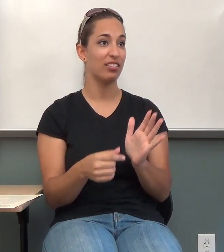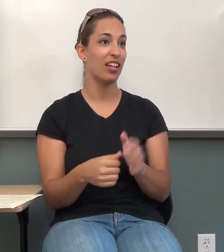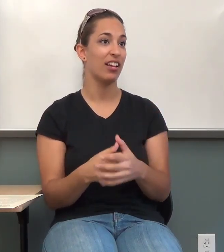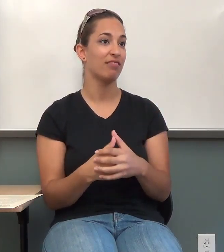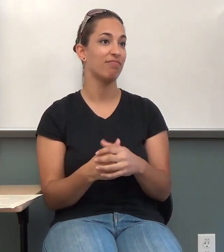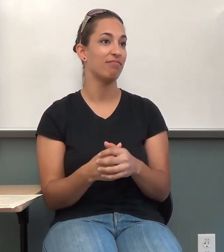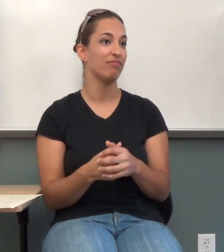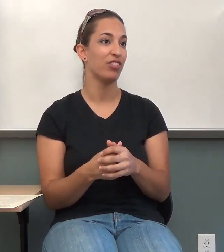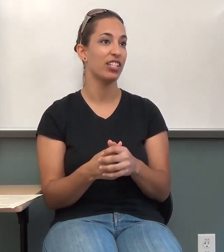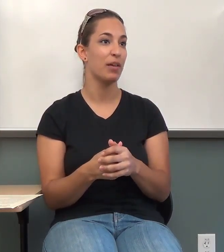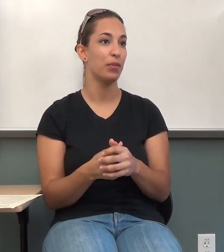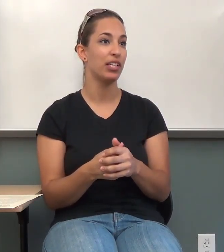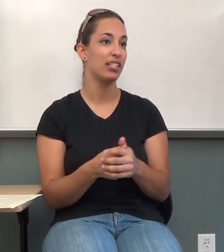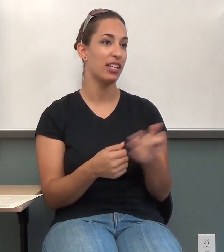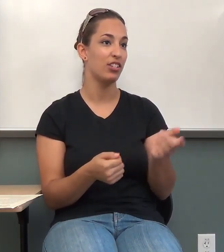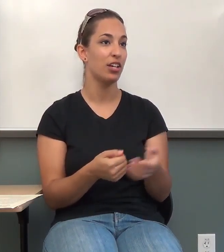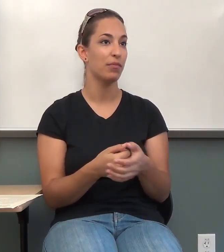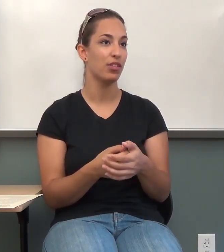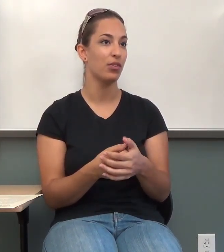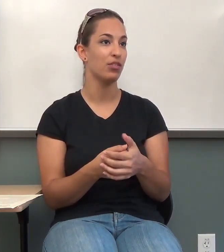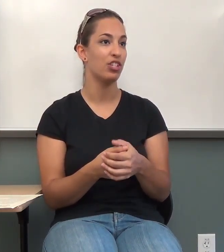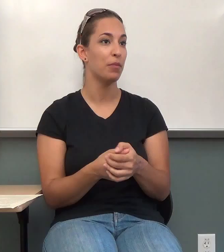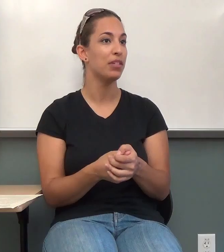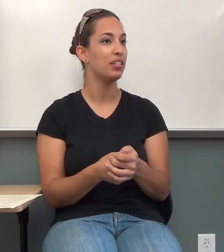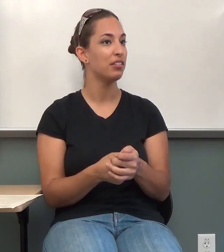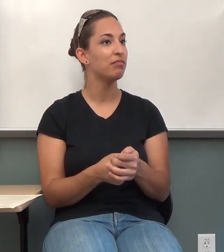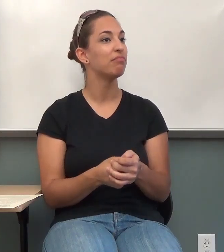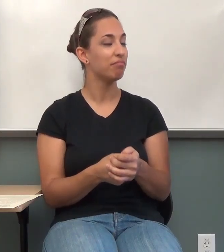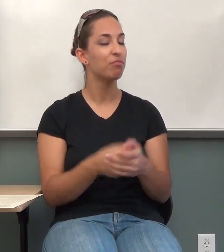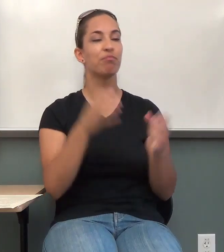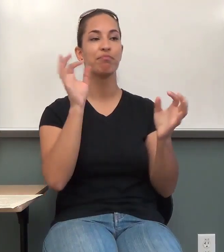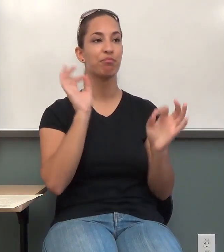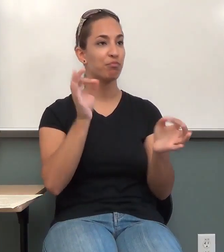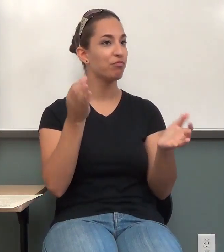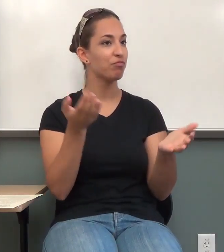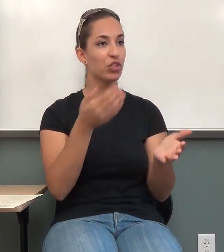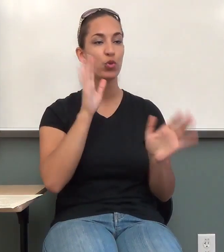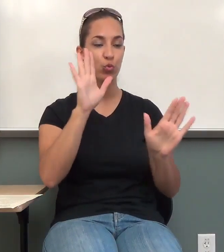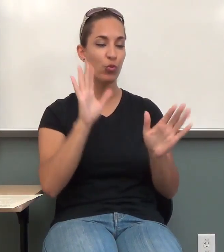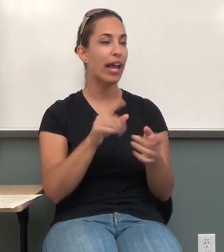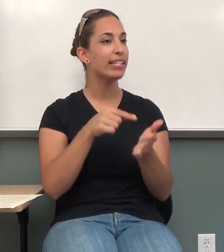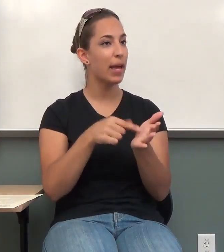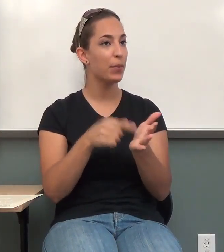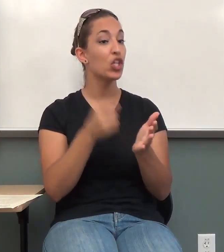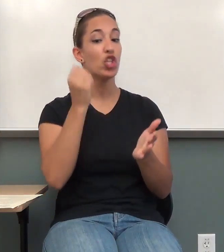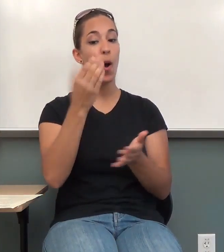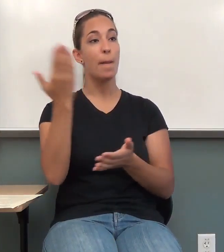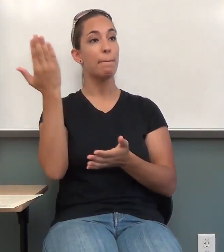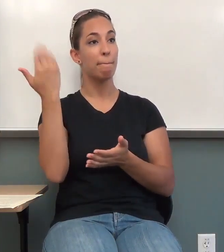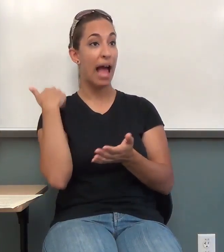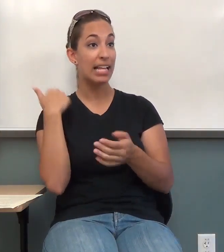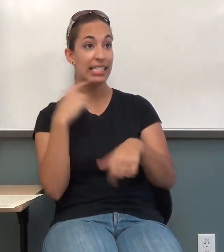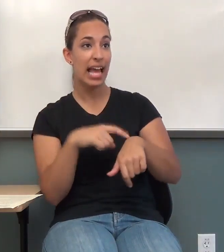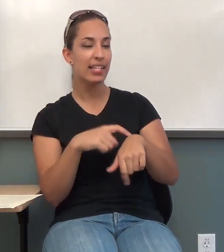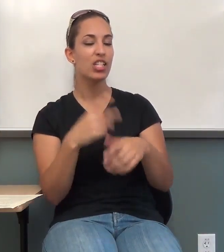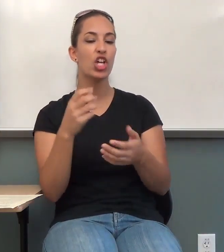Like, for example, he said jump, so jumped. Jumped is a great example. So our past tense jumped. Good. Let's